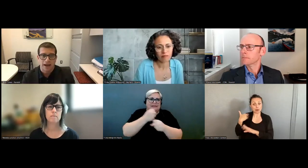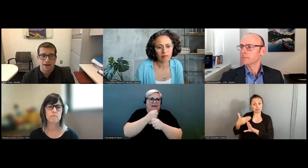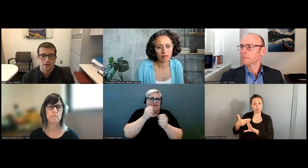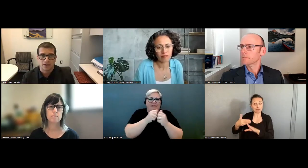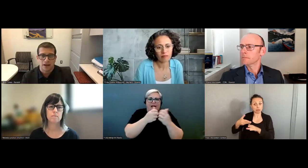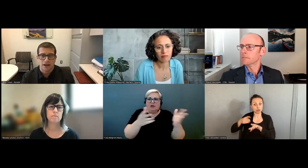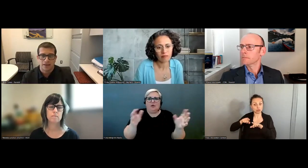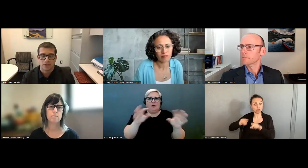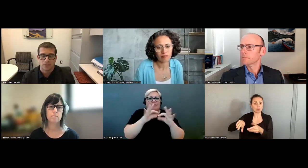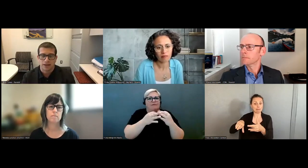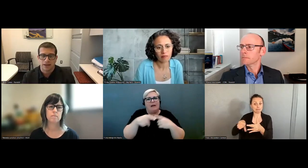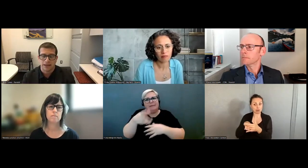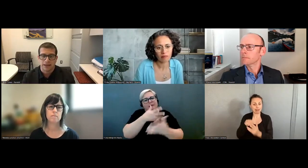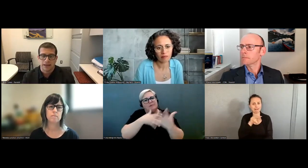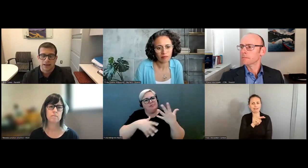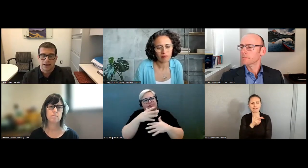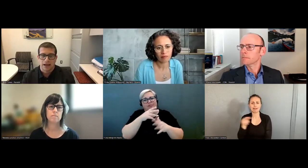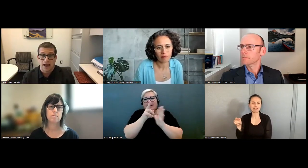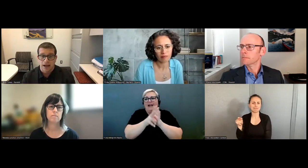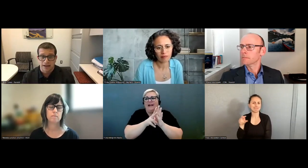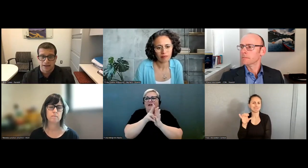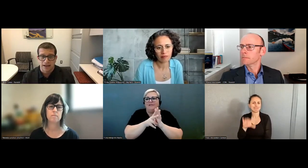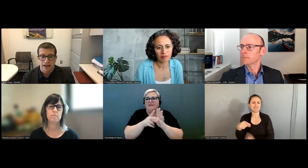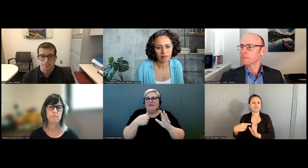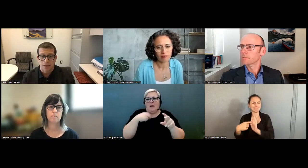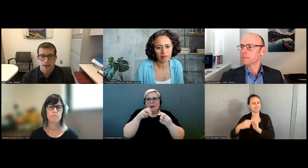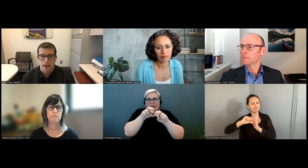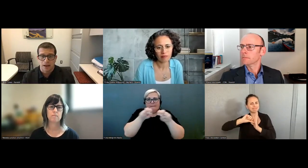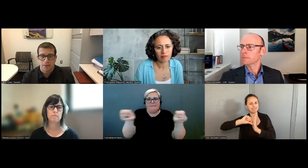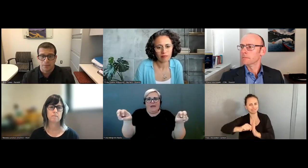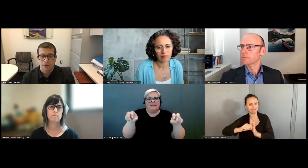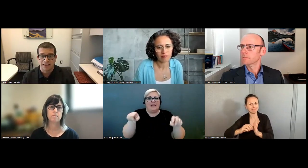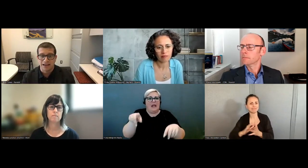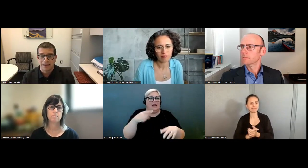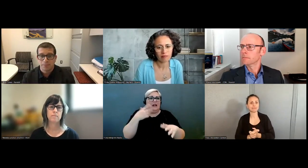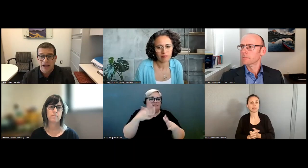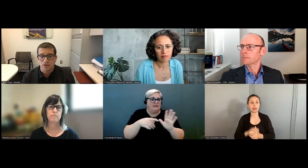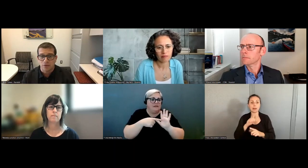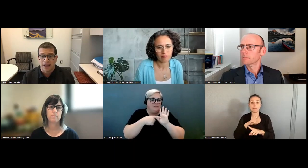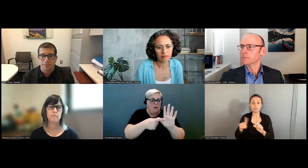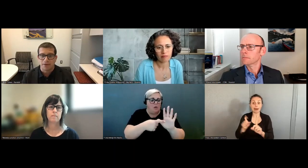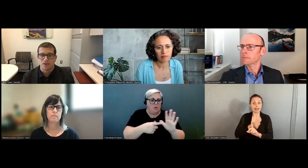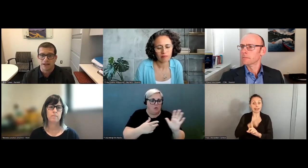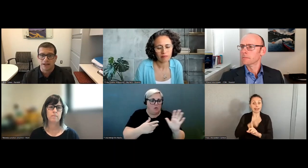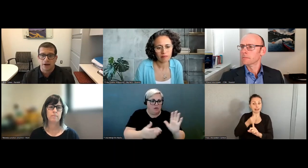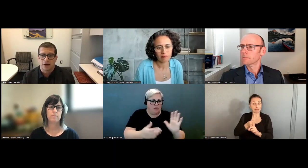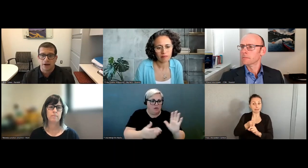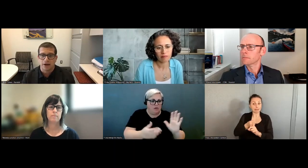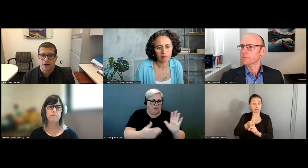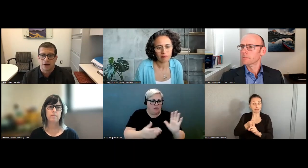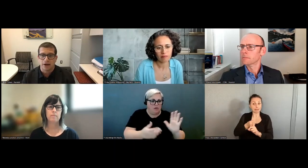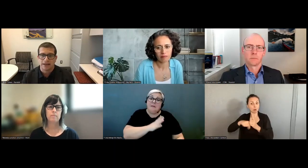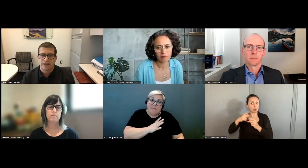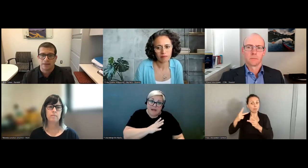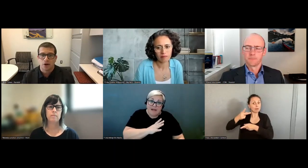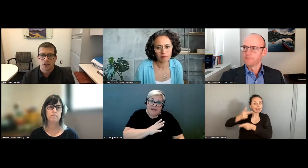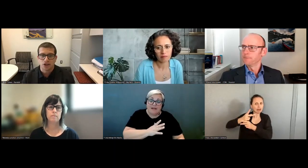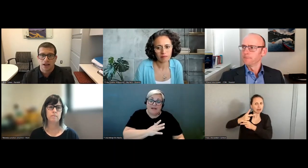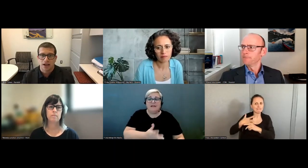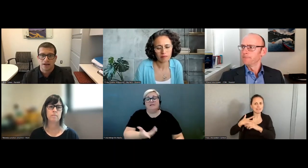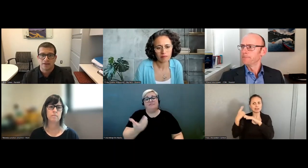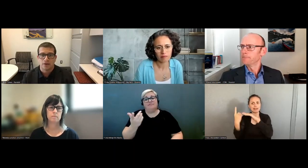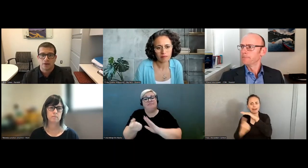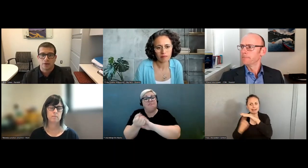before our panel, I think, really highlighted that. But the impact of what happens when care are